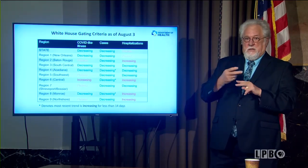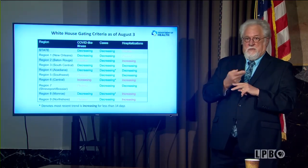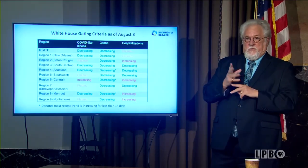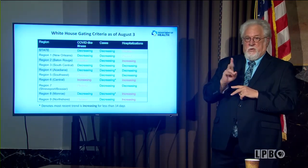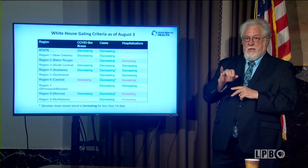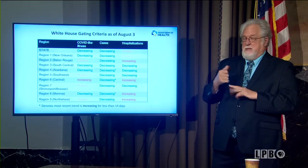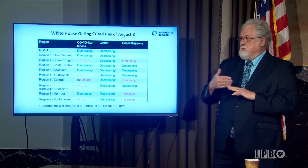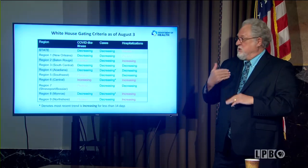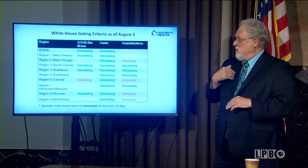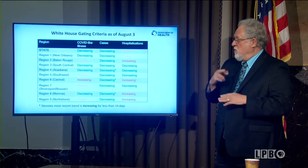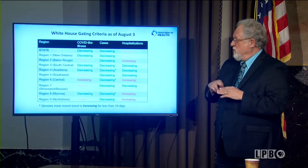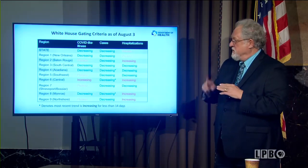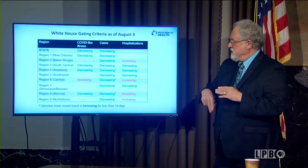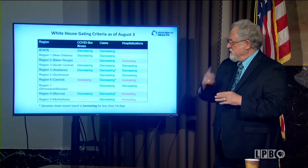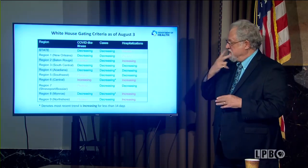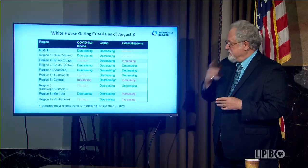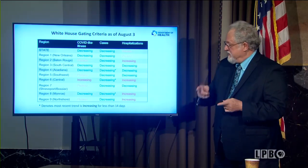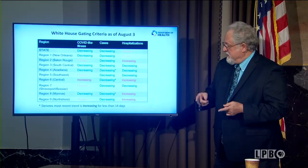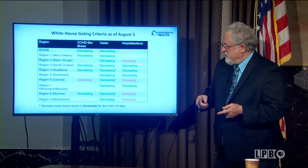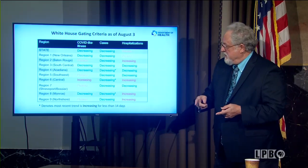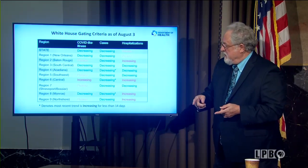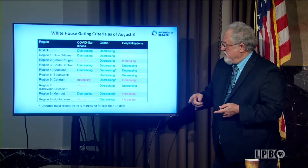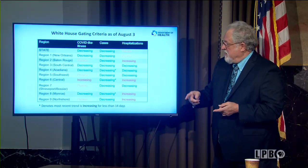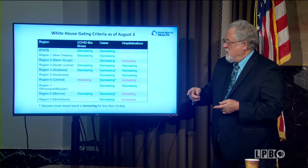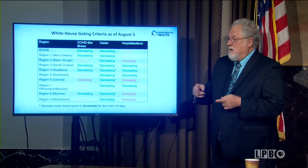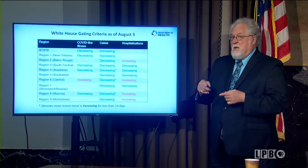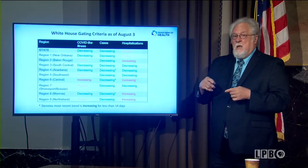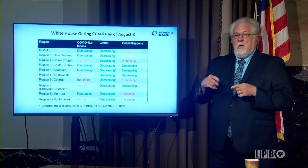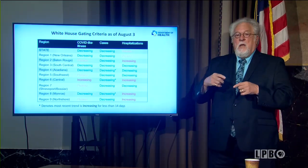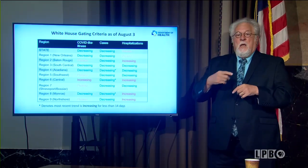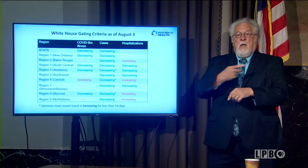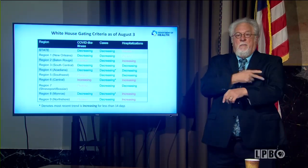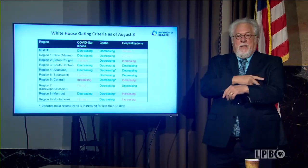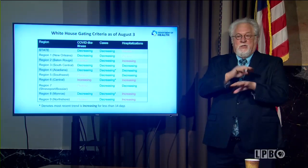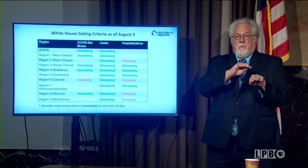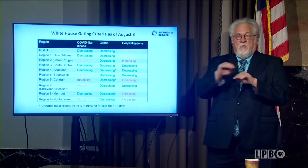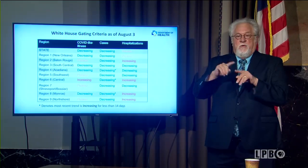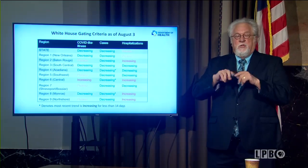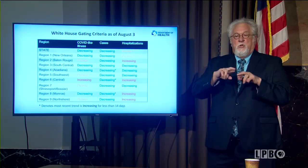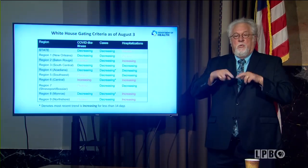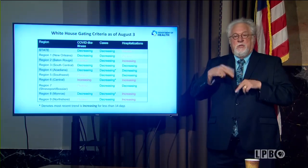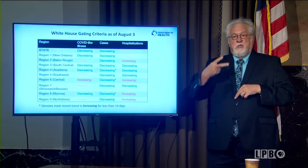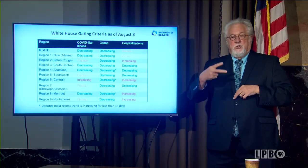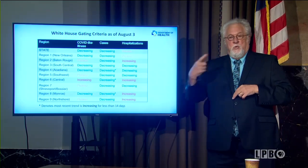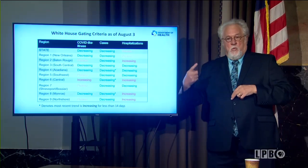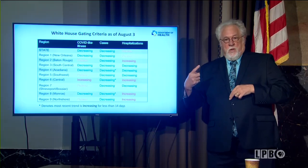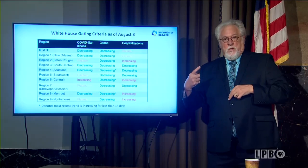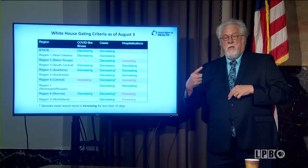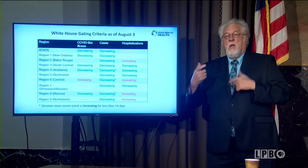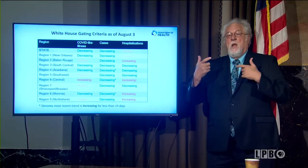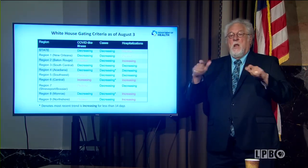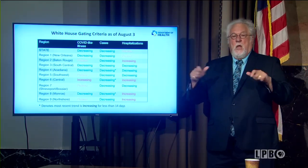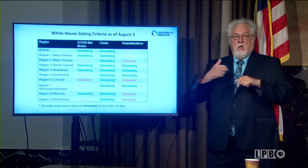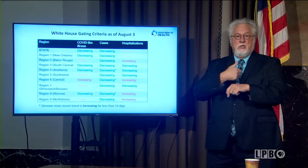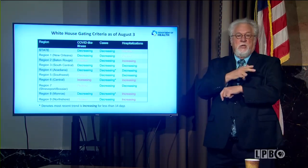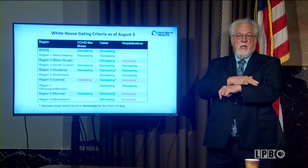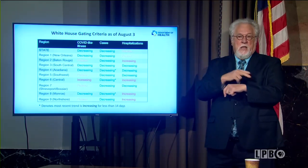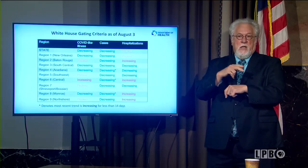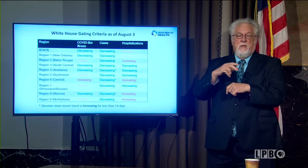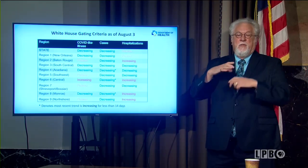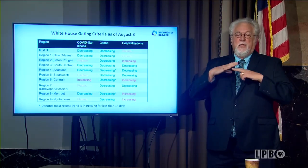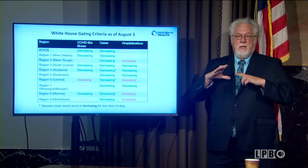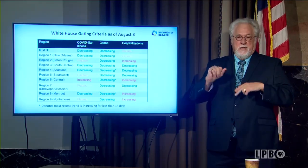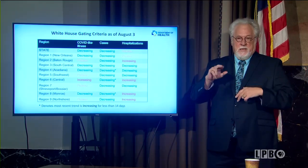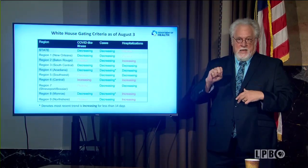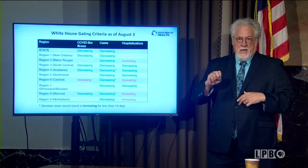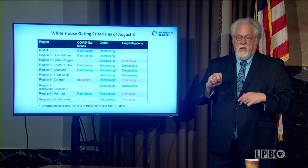ago. As a result, though, we're starting to see what we think is patients shifting to Region 2 and Region 1, large healthcare infrastructure,